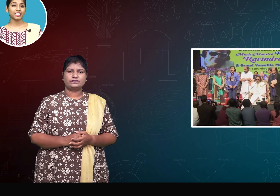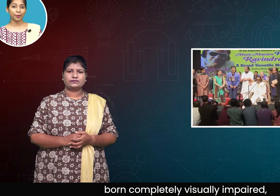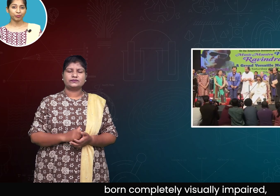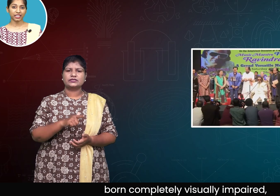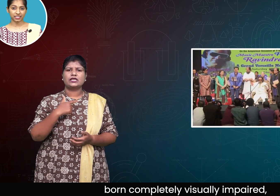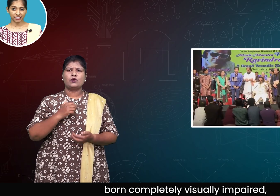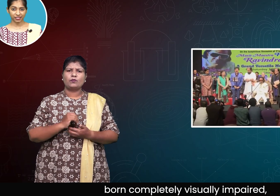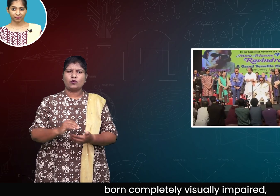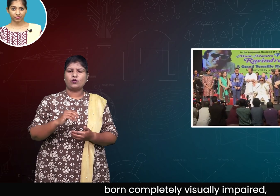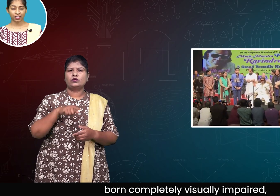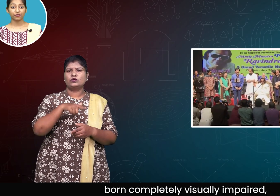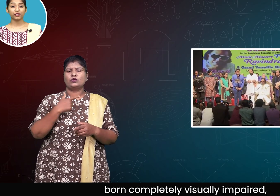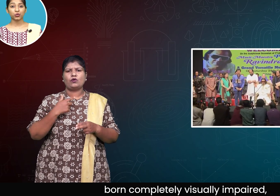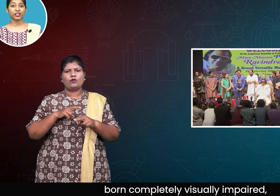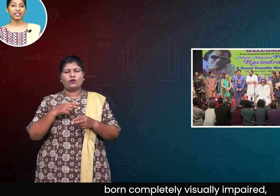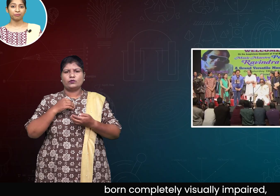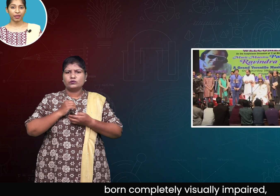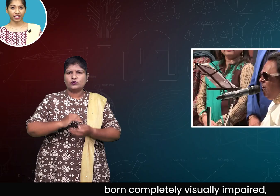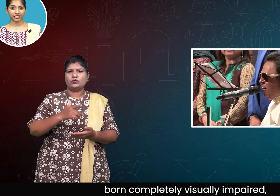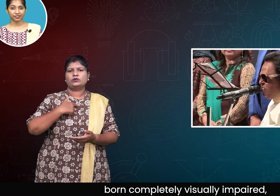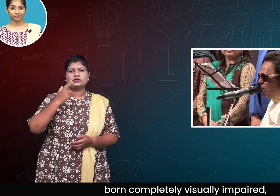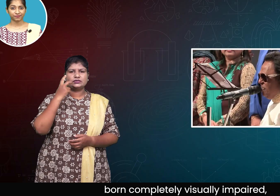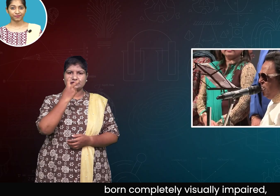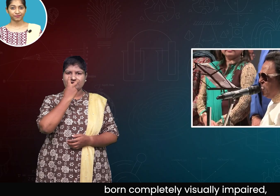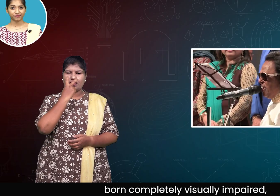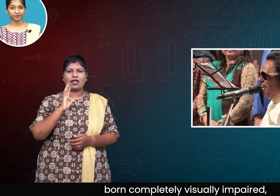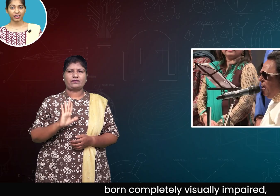born completely visually impaired,